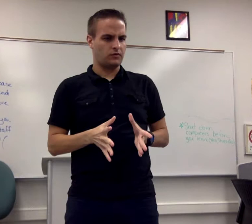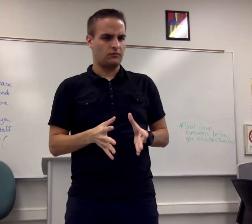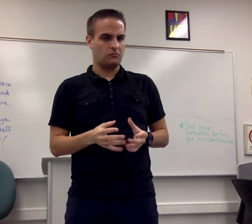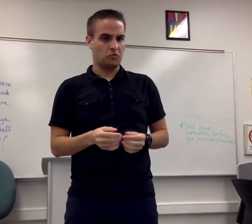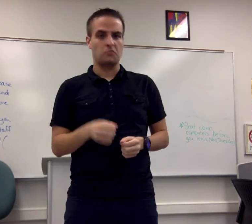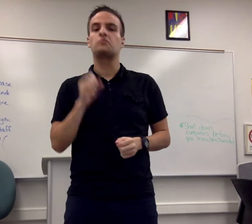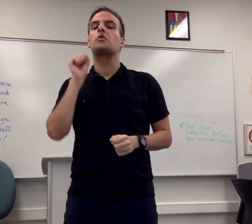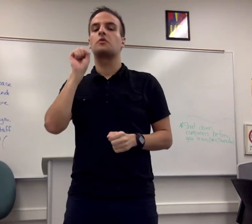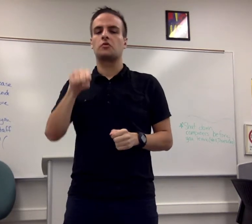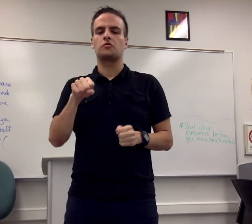me.